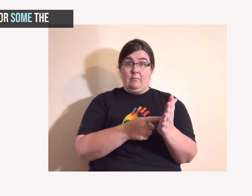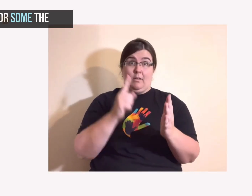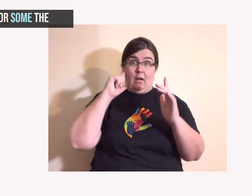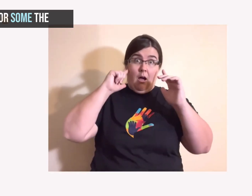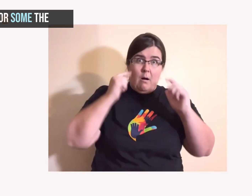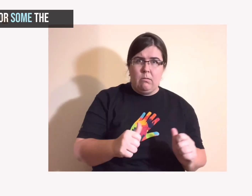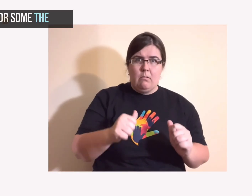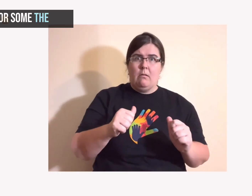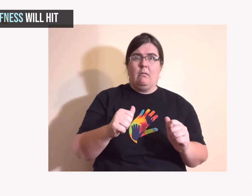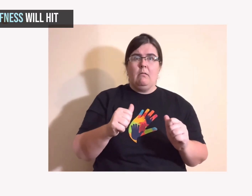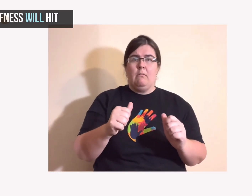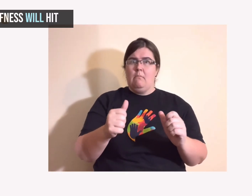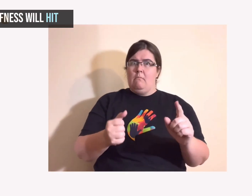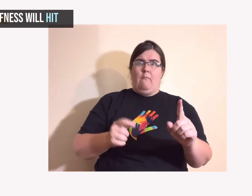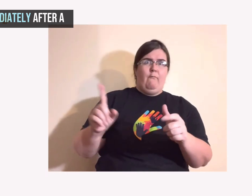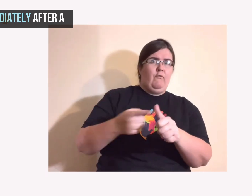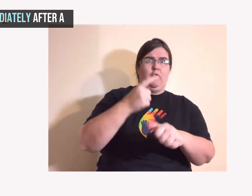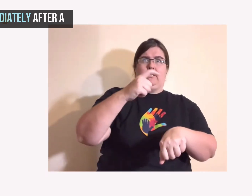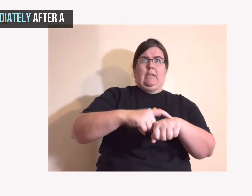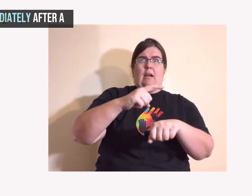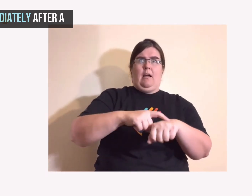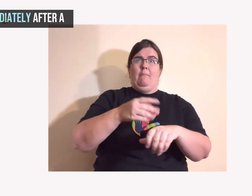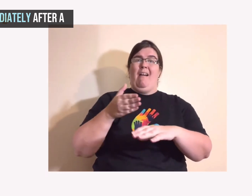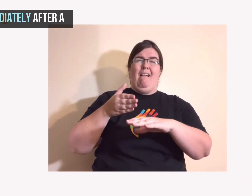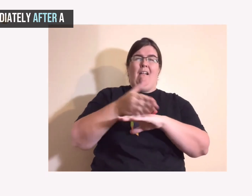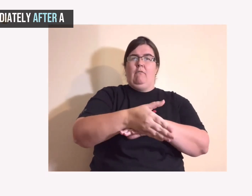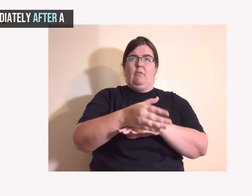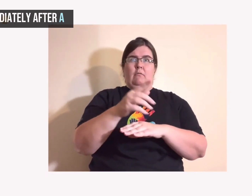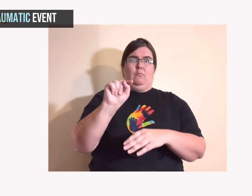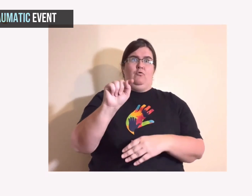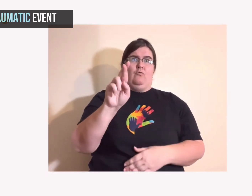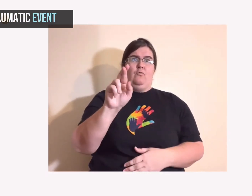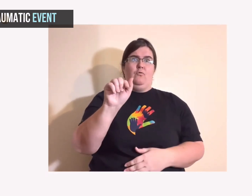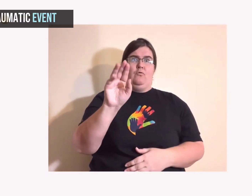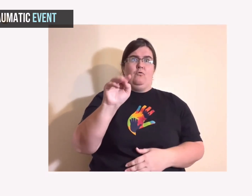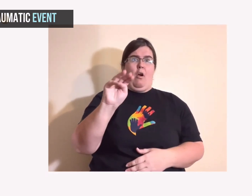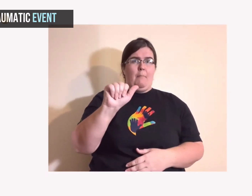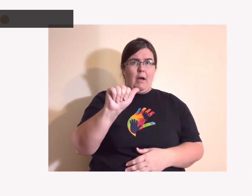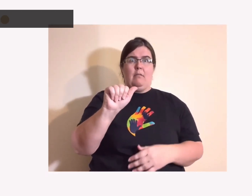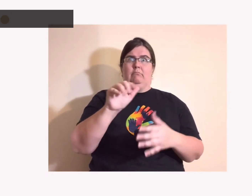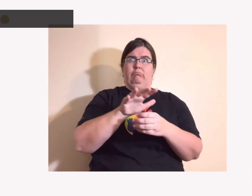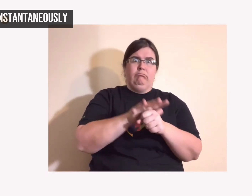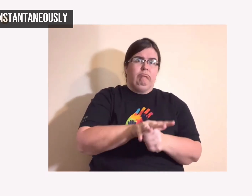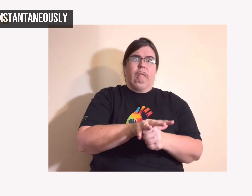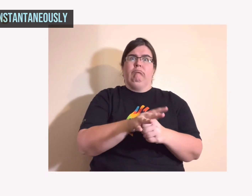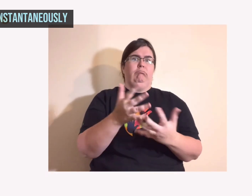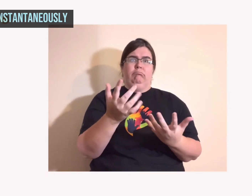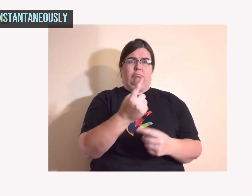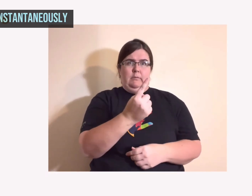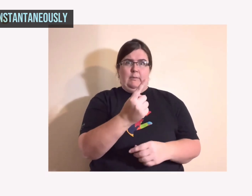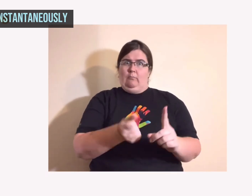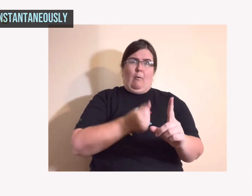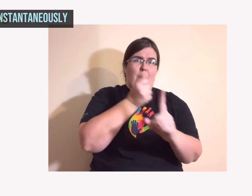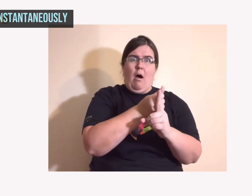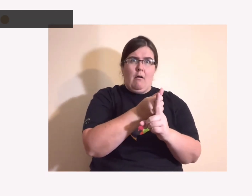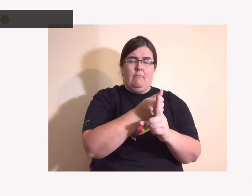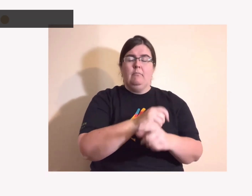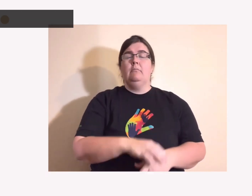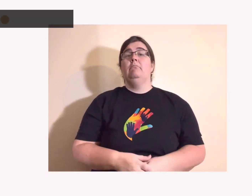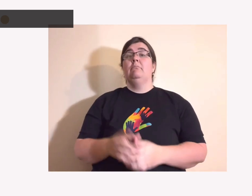For some, the deafness will hit immediately after a traumatic event, just